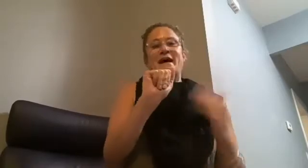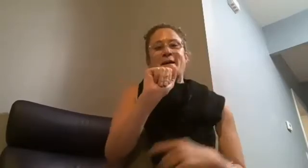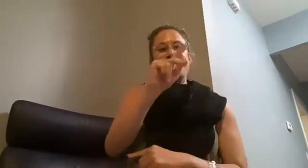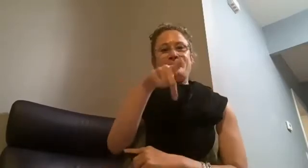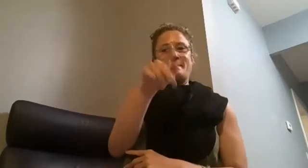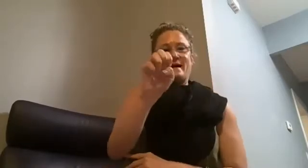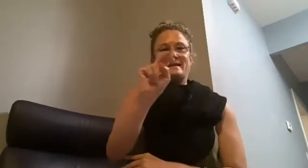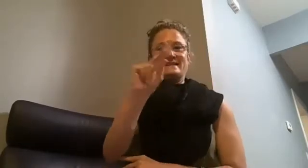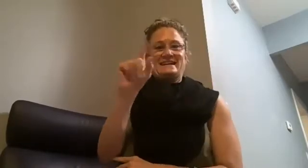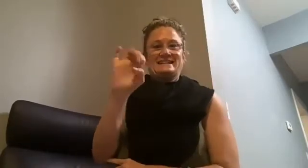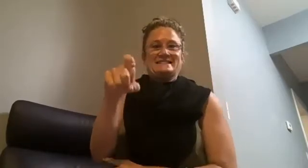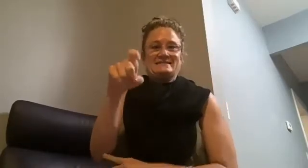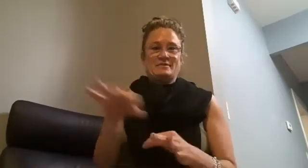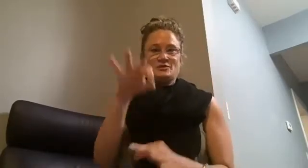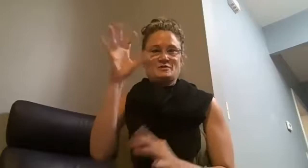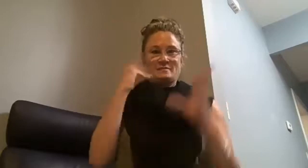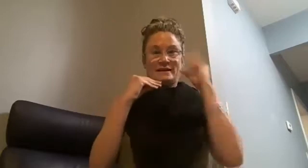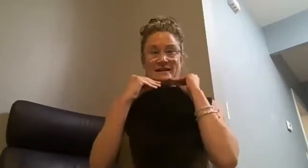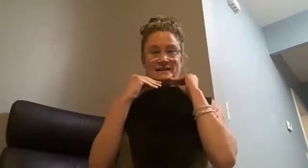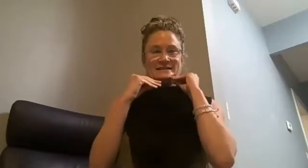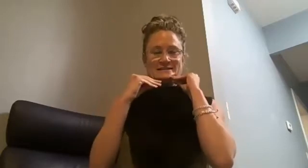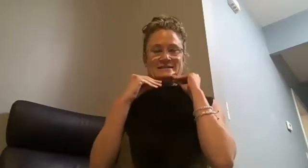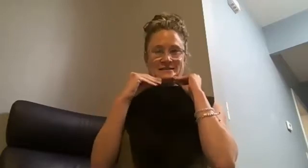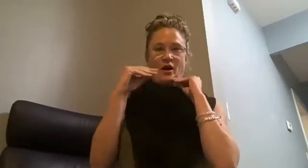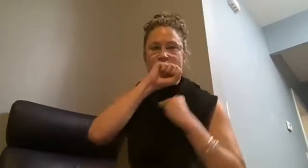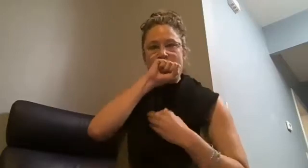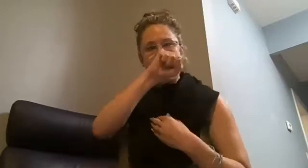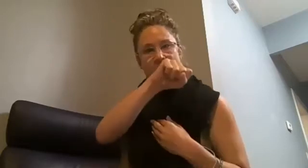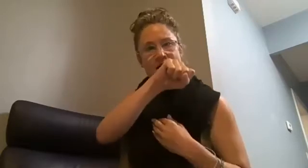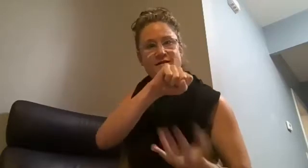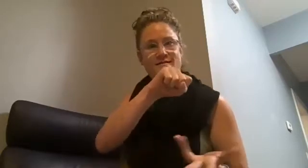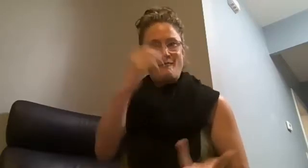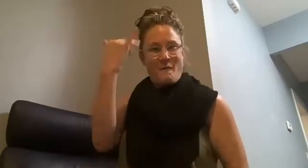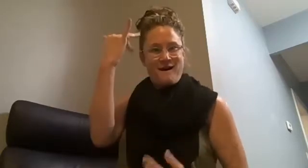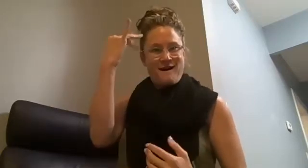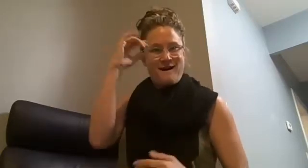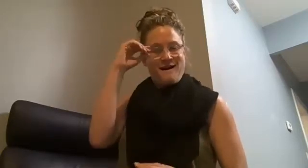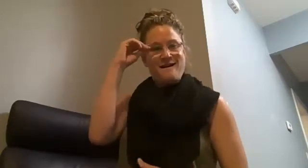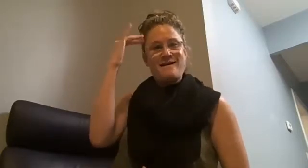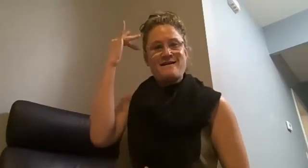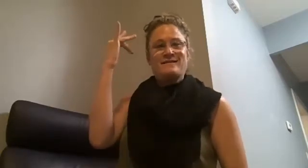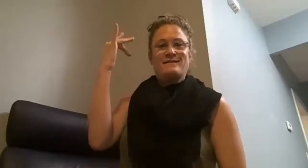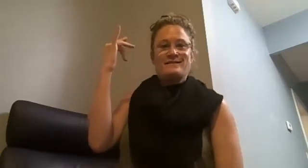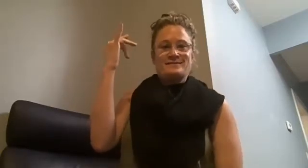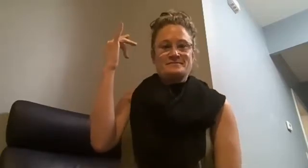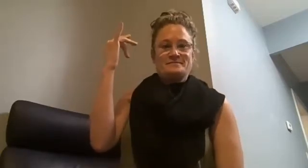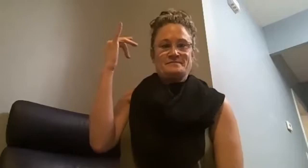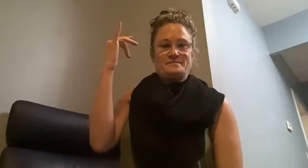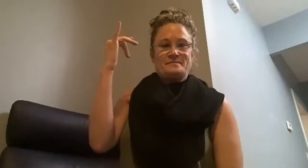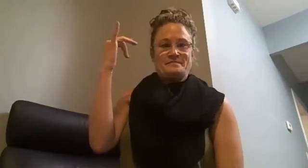spiritual experience. And the reason I love that particular thing is, one is it resonates with me more based